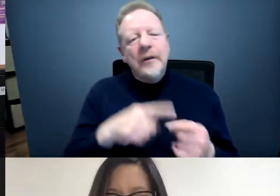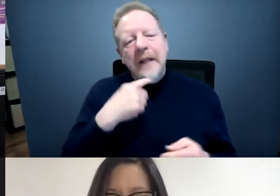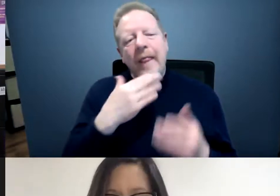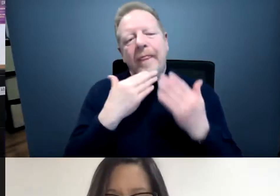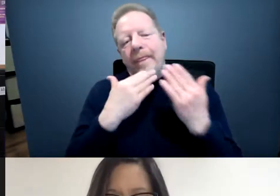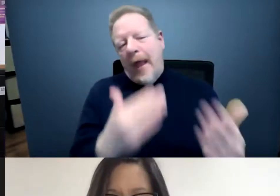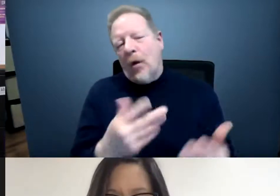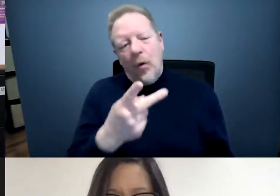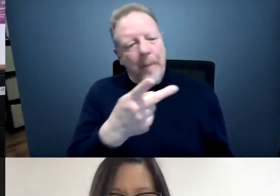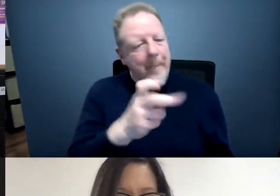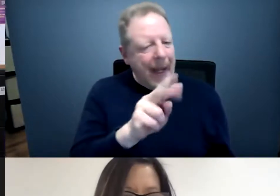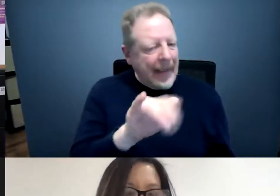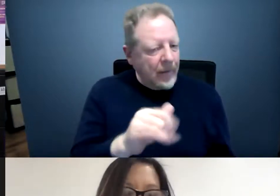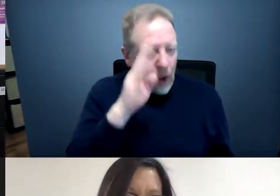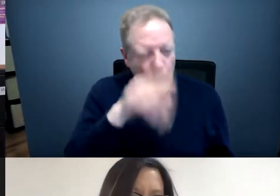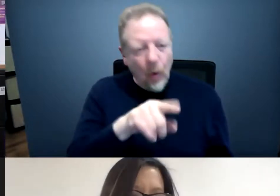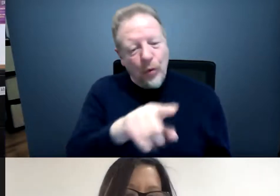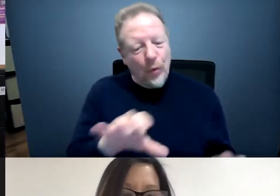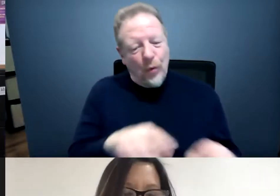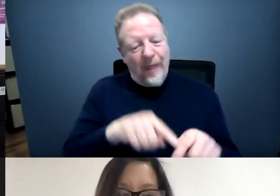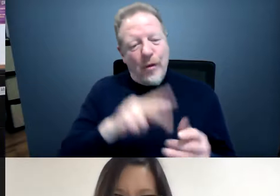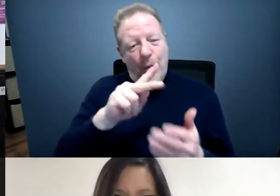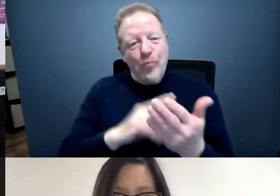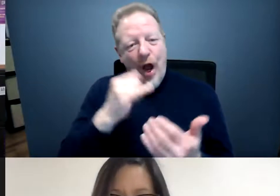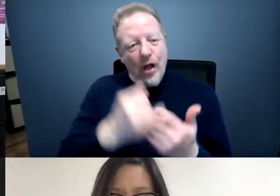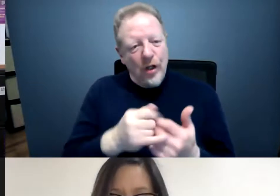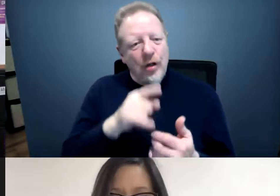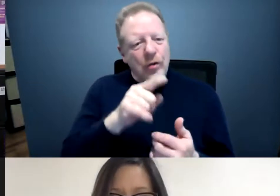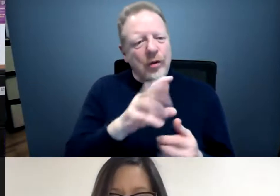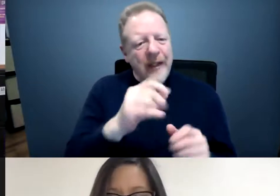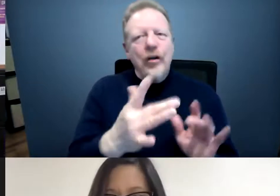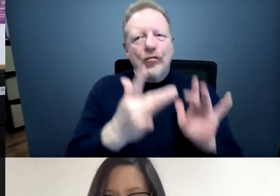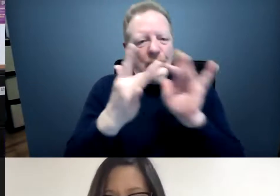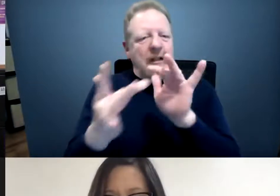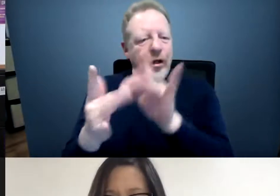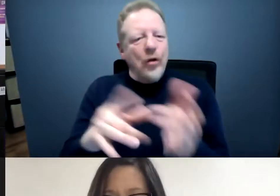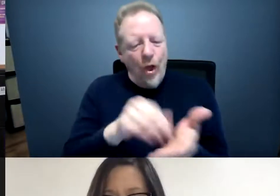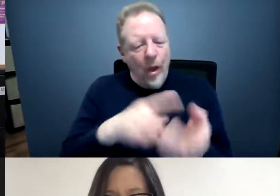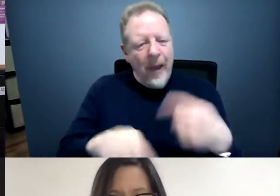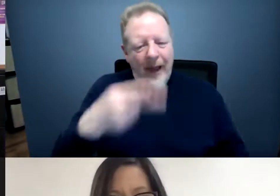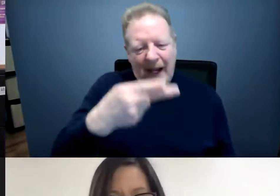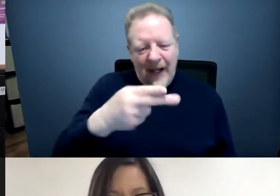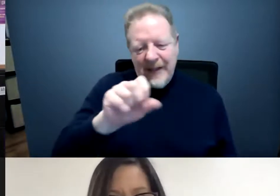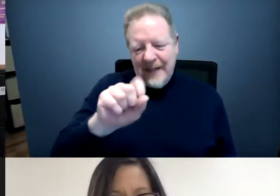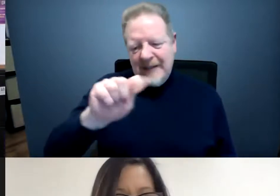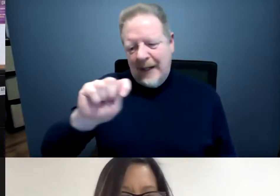Penny. I know when she was doing this project, she reached out, she learned about HSTP, and we've been in